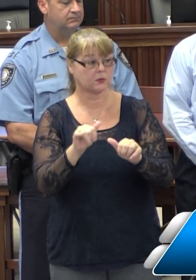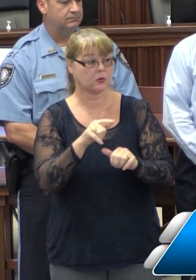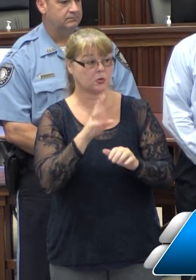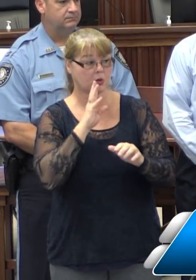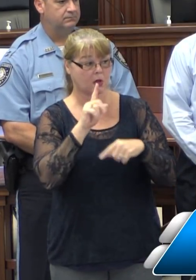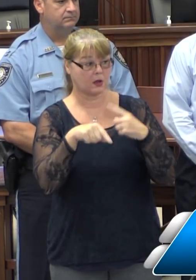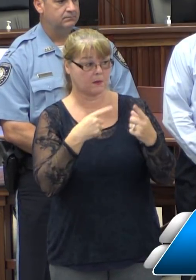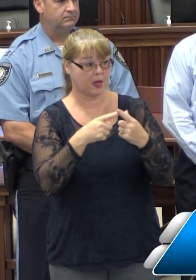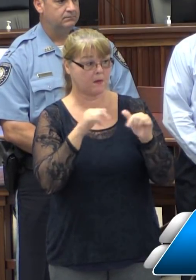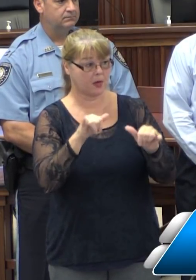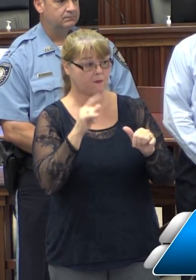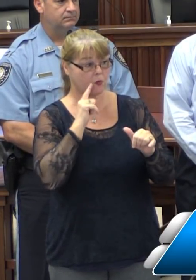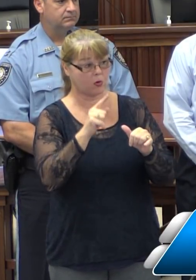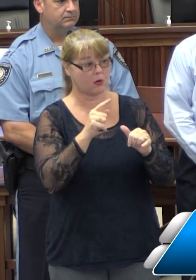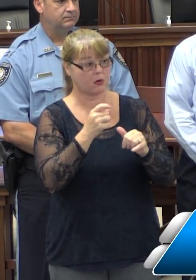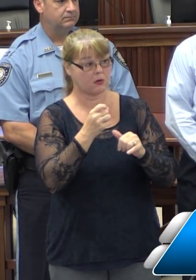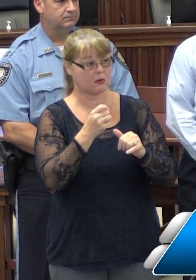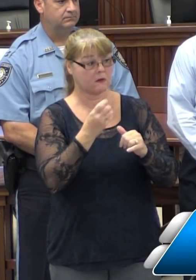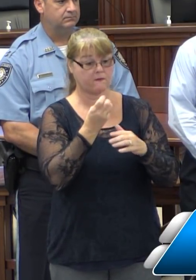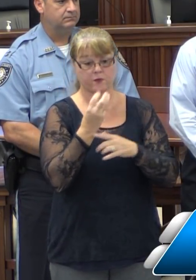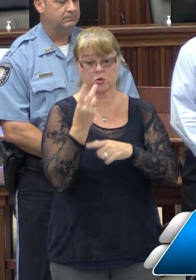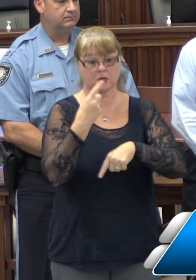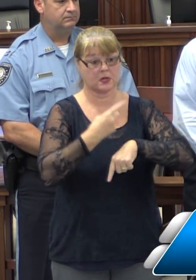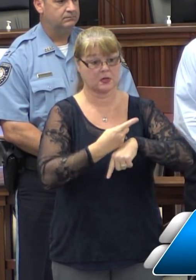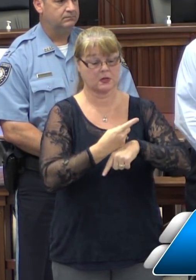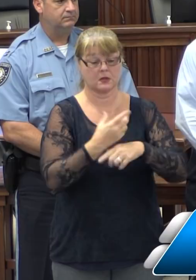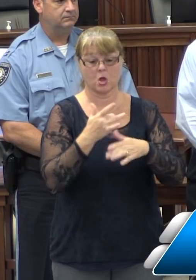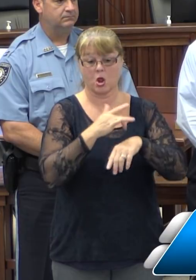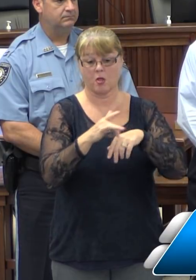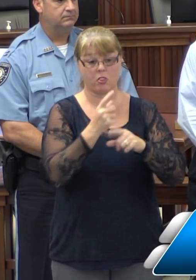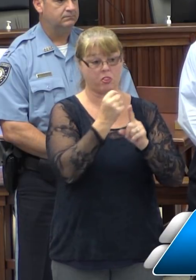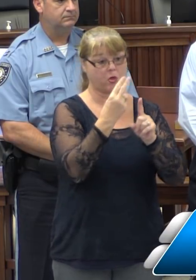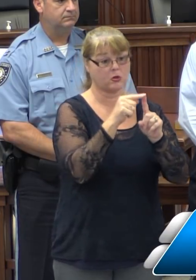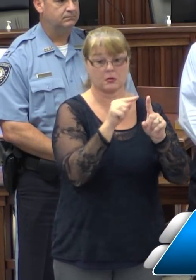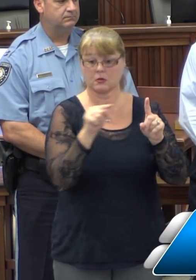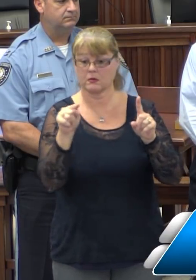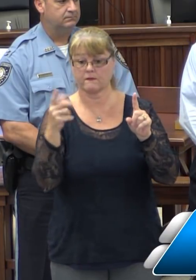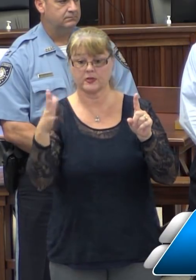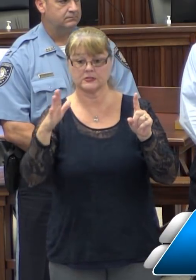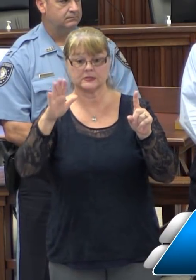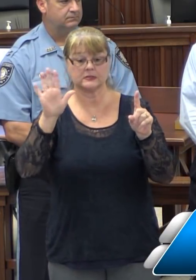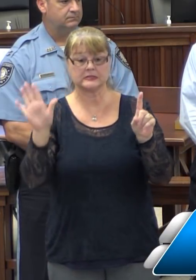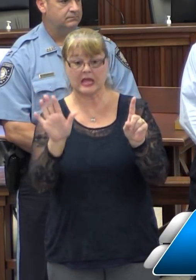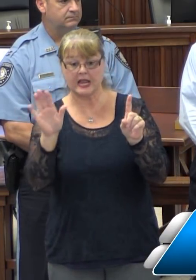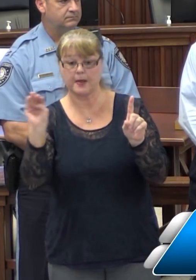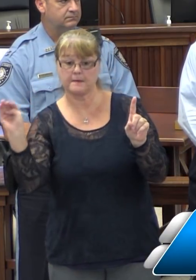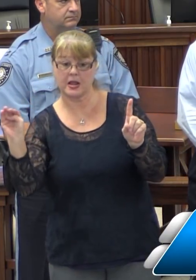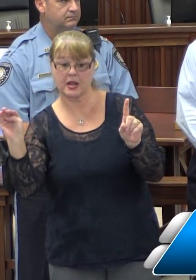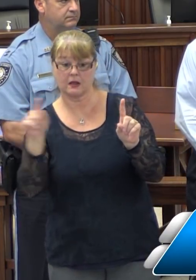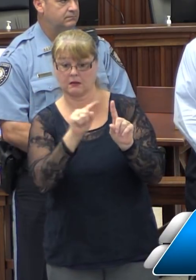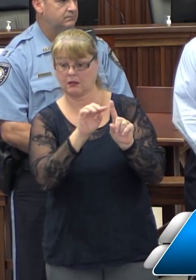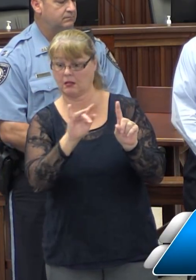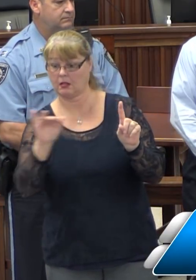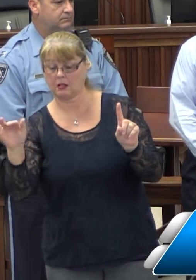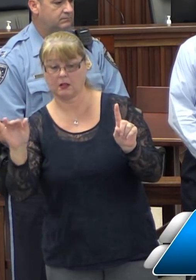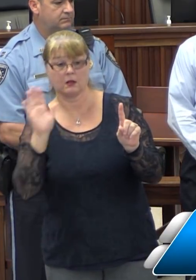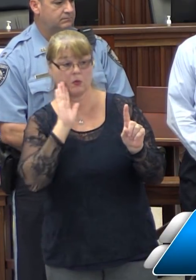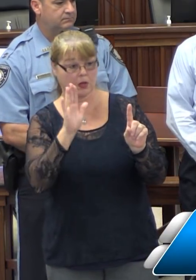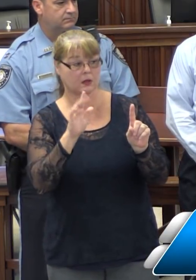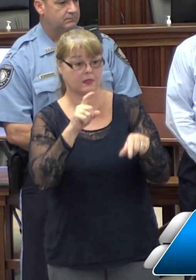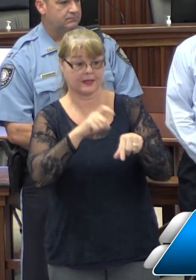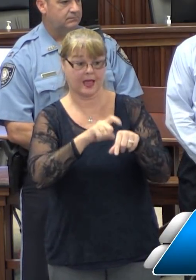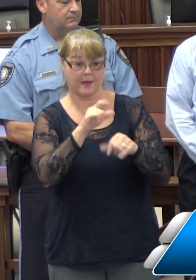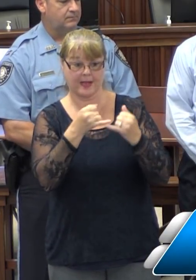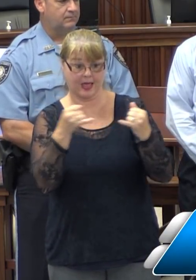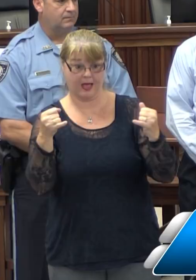again potentially over a period of days? You said maybe as early as Thursday, hopefully be out of here by Sunday or at least Monday. Yeah, those are the